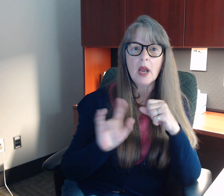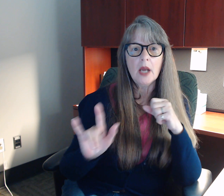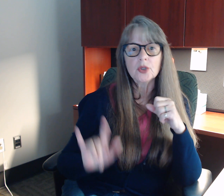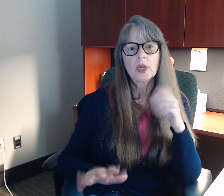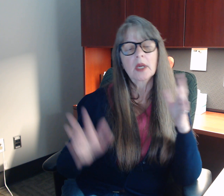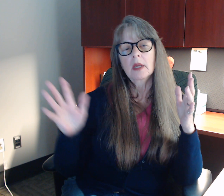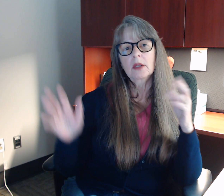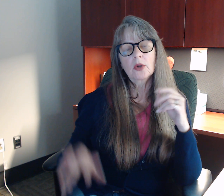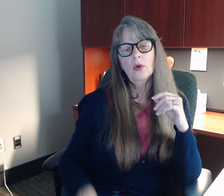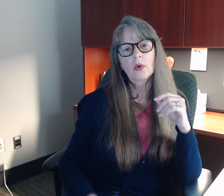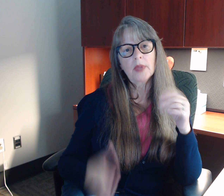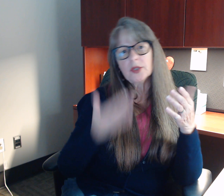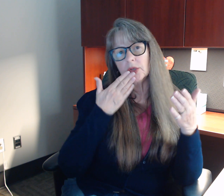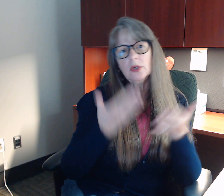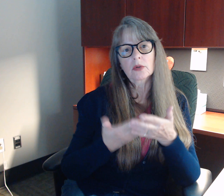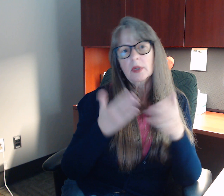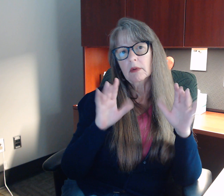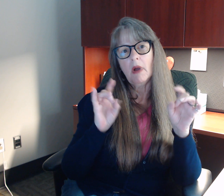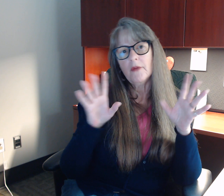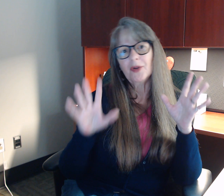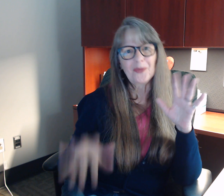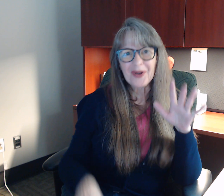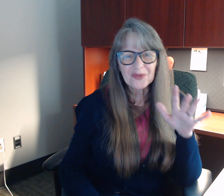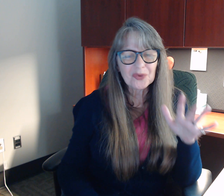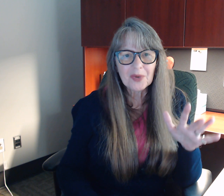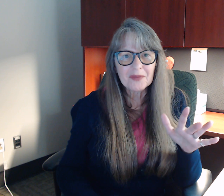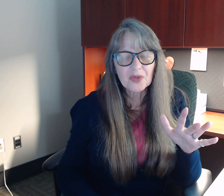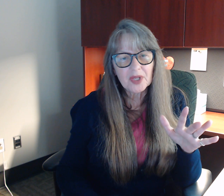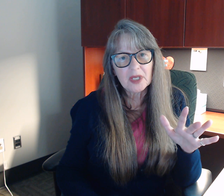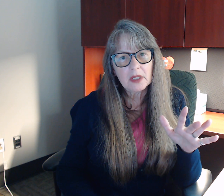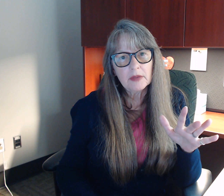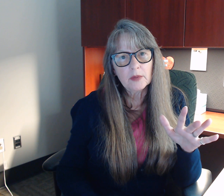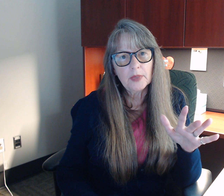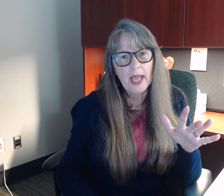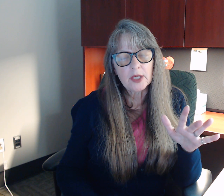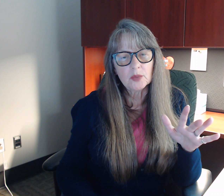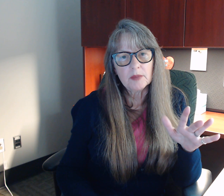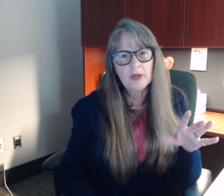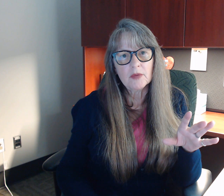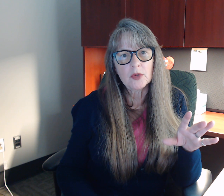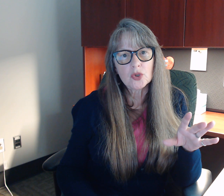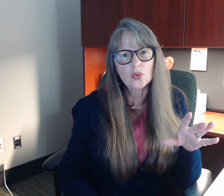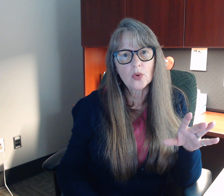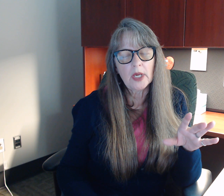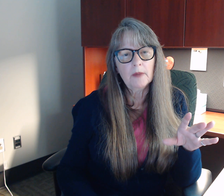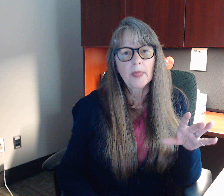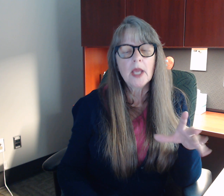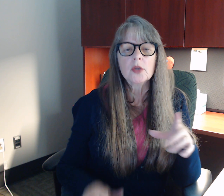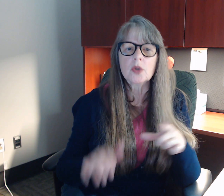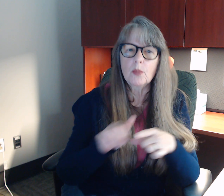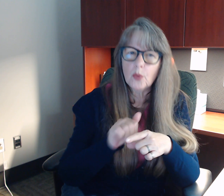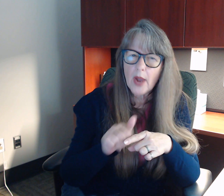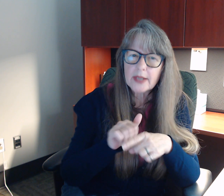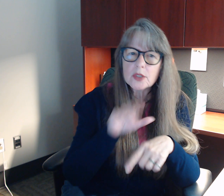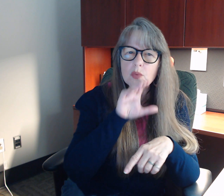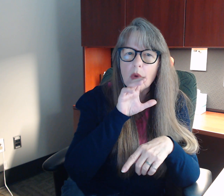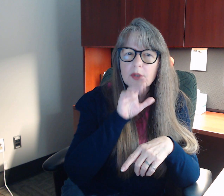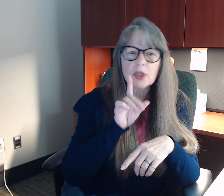gosh, or that's good, or they're awful, or whatever the reaction would be from the story. So practice watching